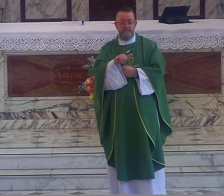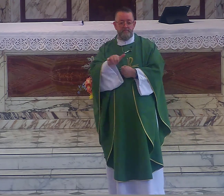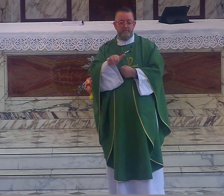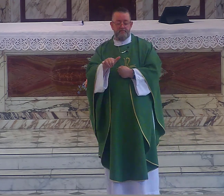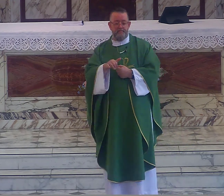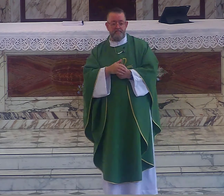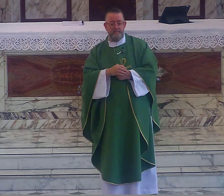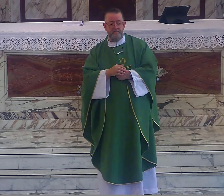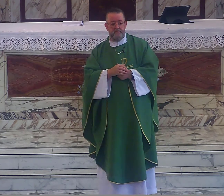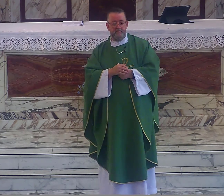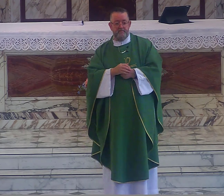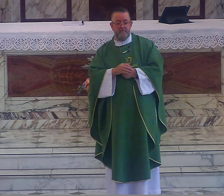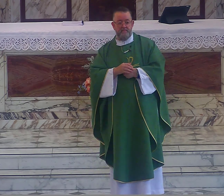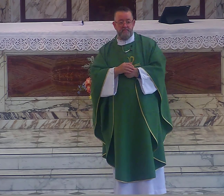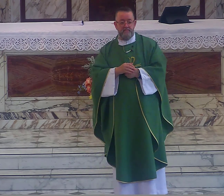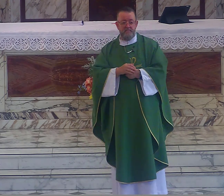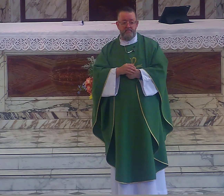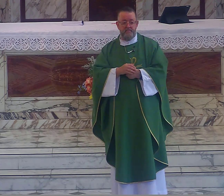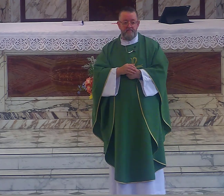Which one?